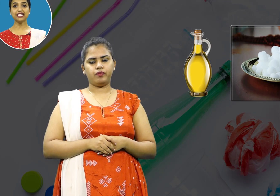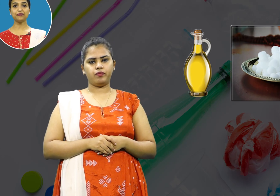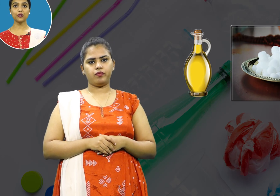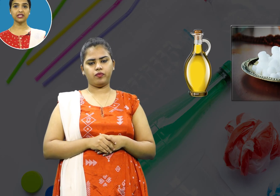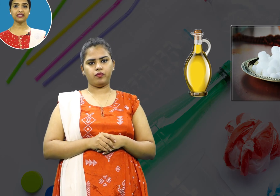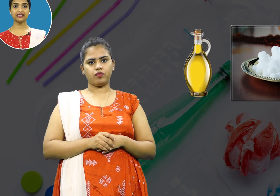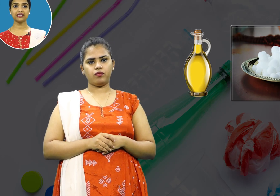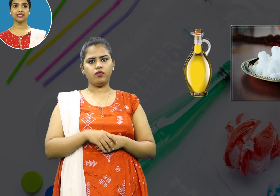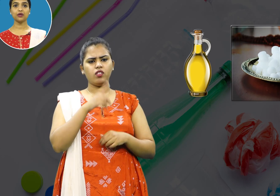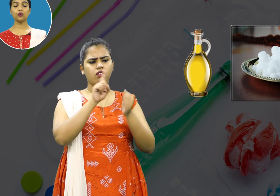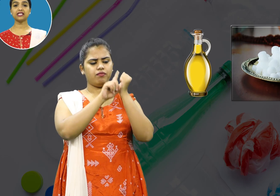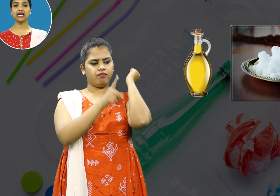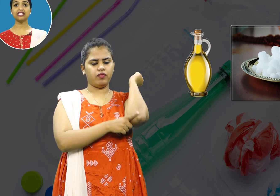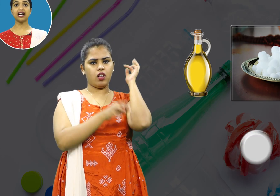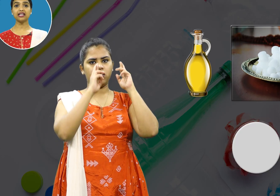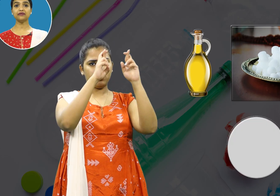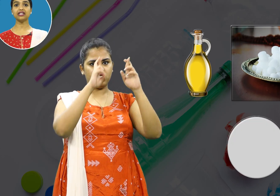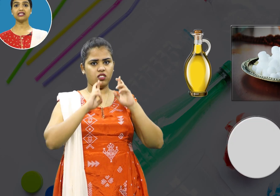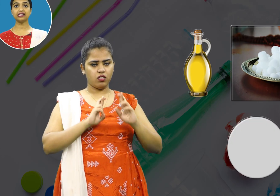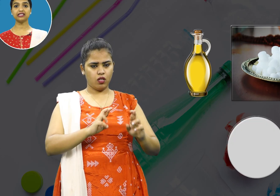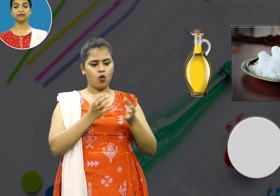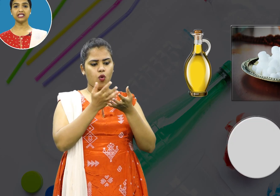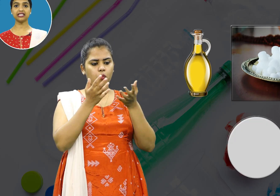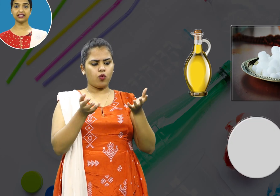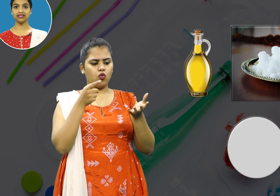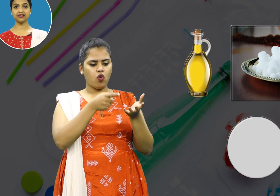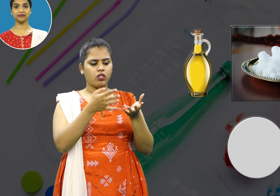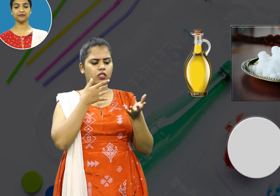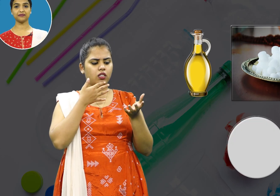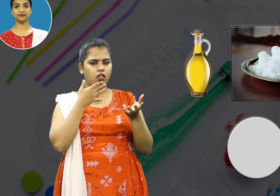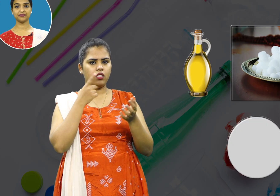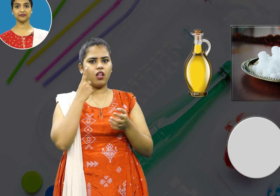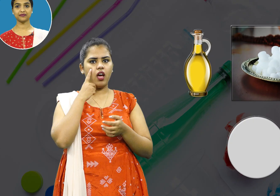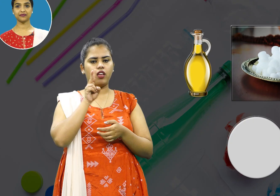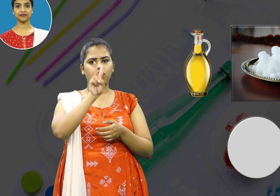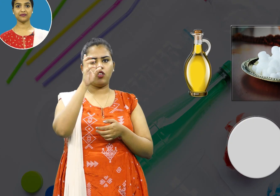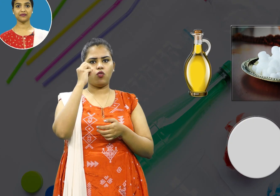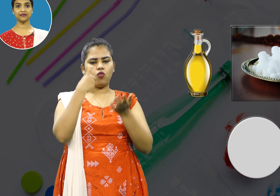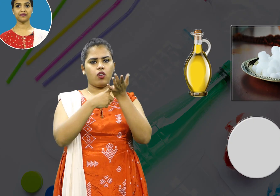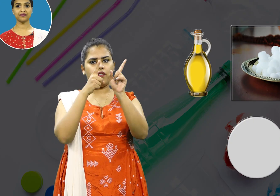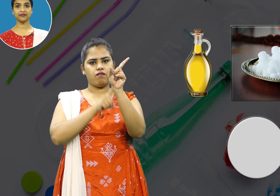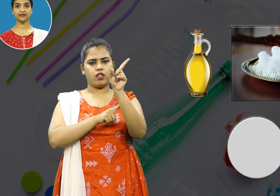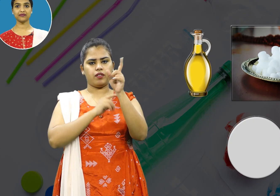The end product was an ivory-colored material